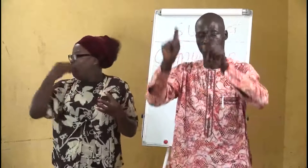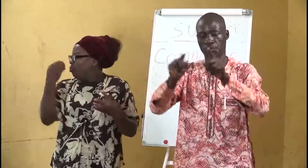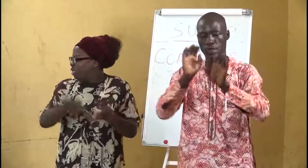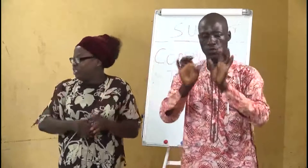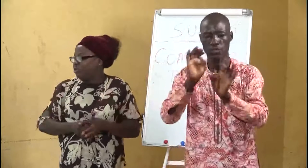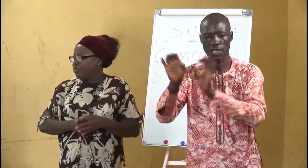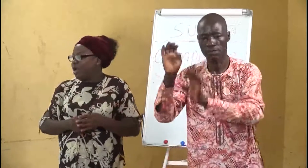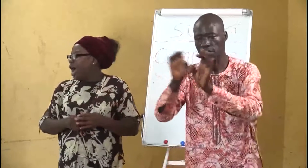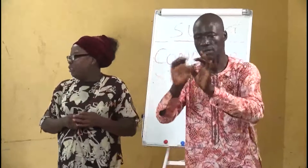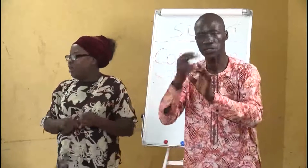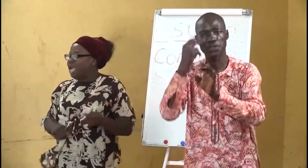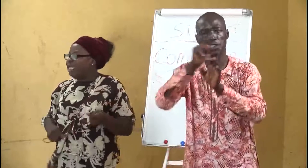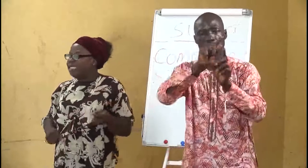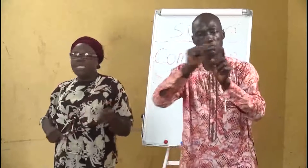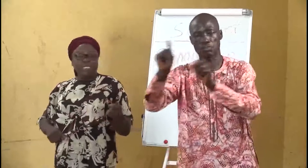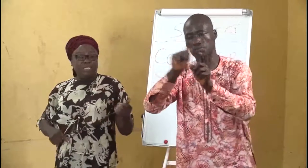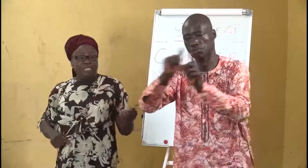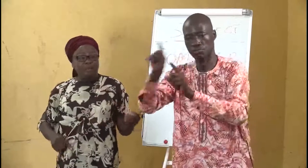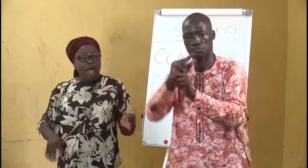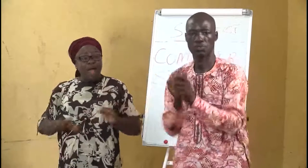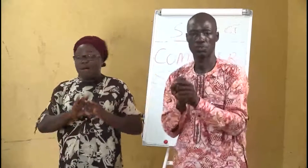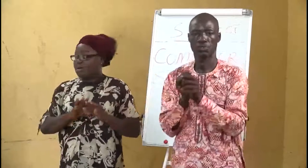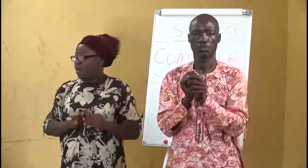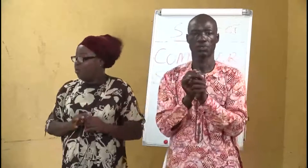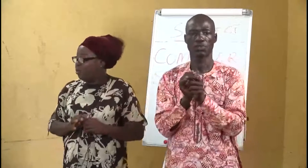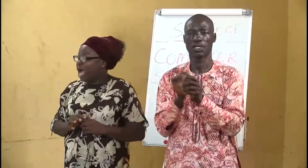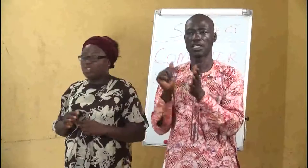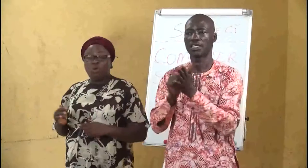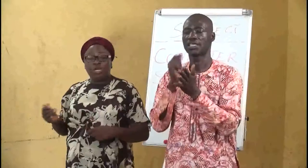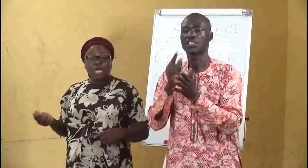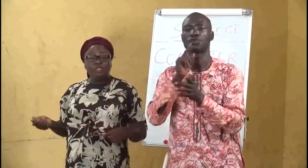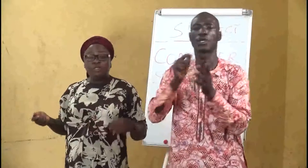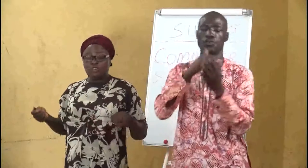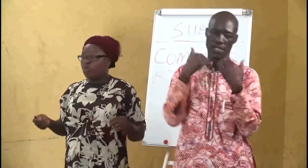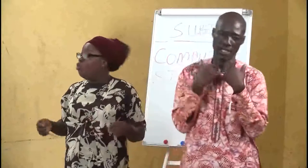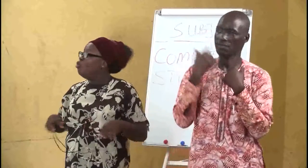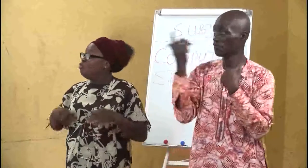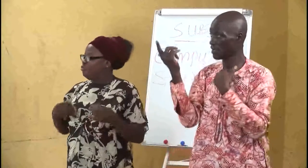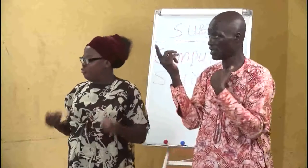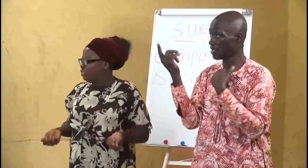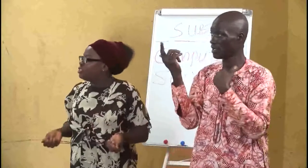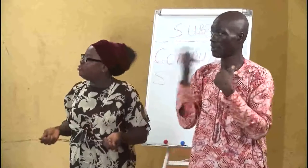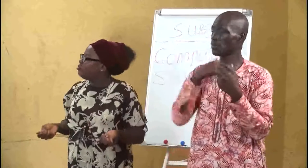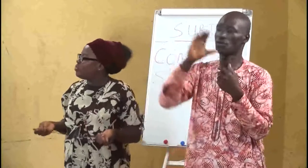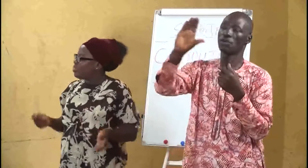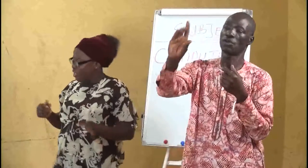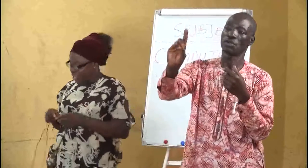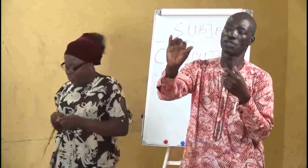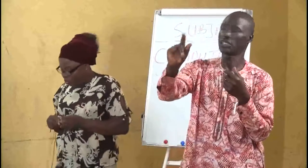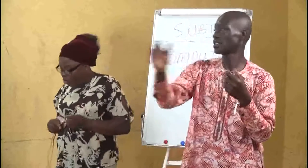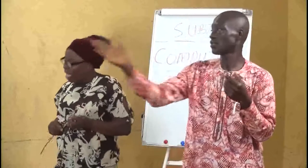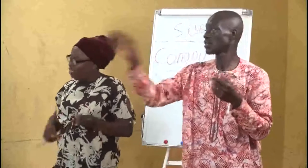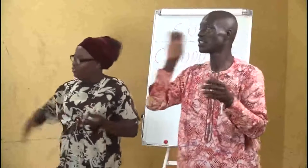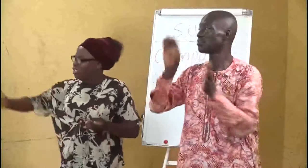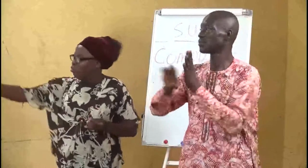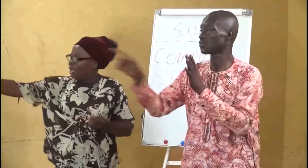your monitor. And finally, the serial cable, and so on and so forth. If